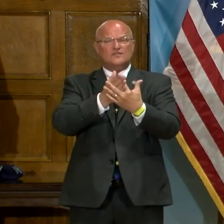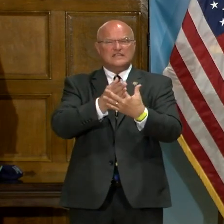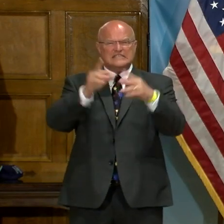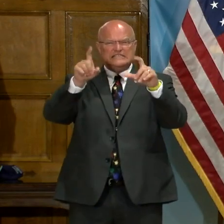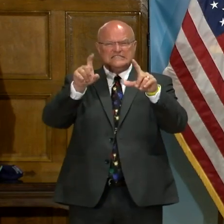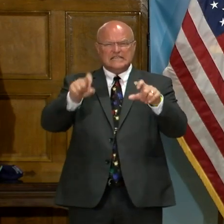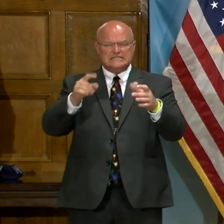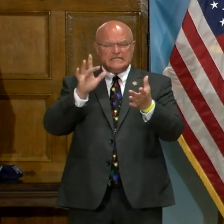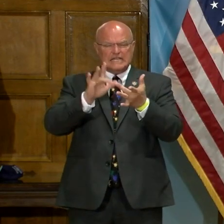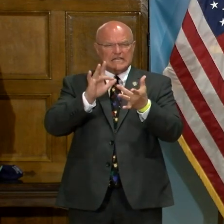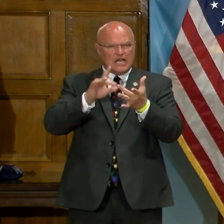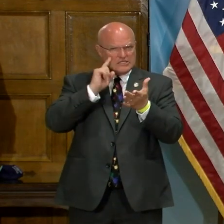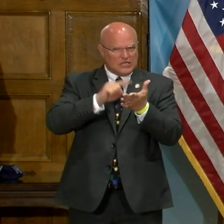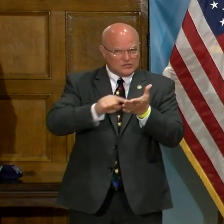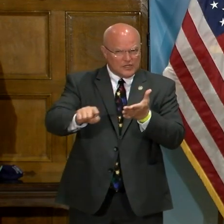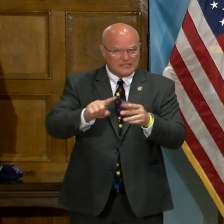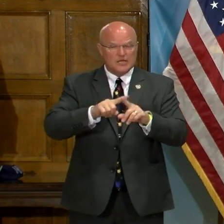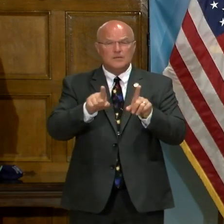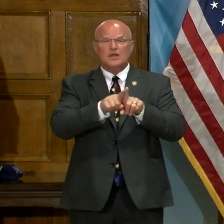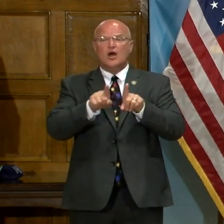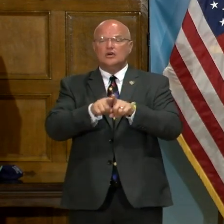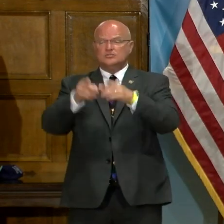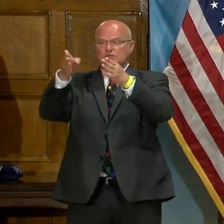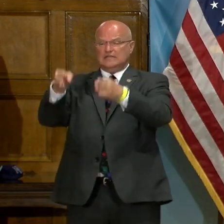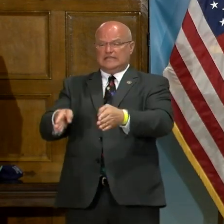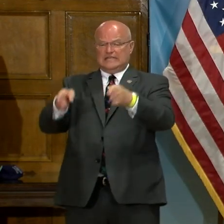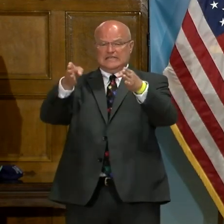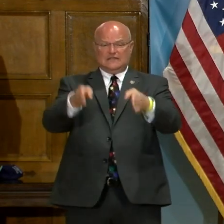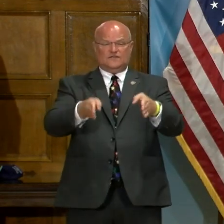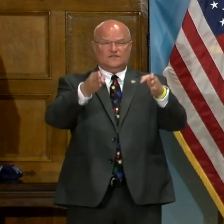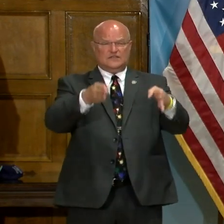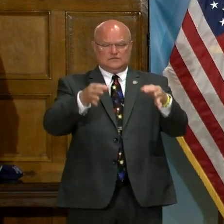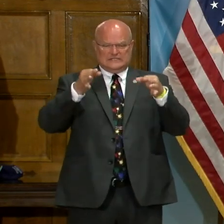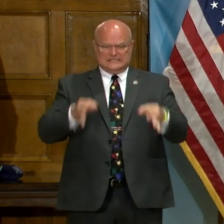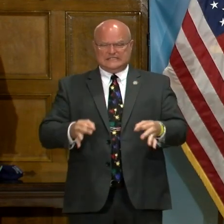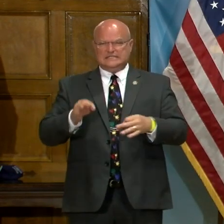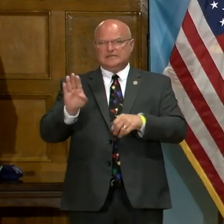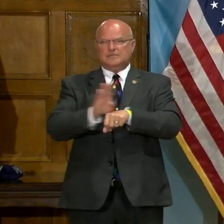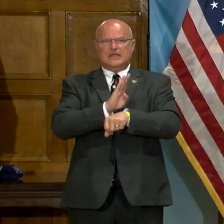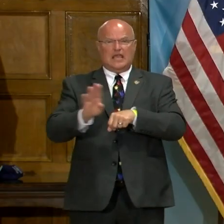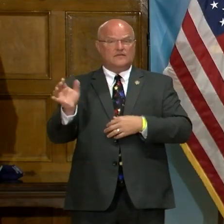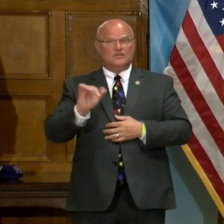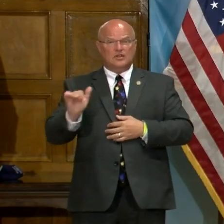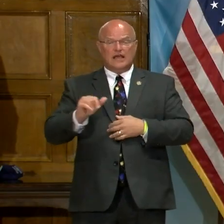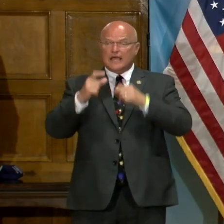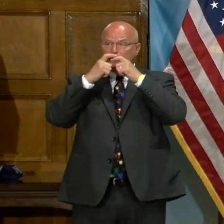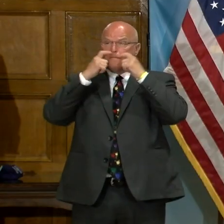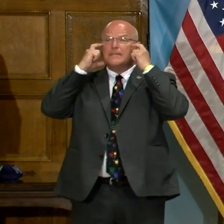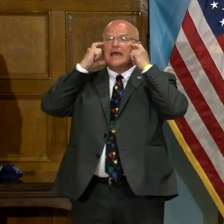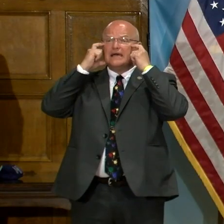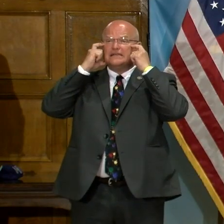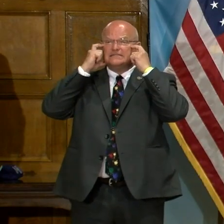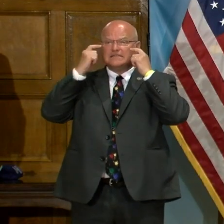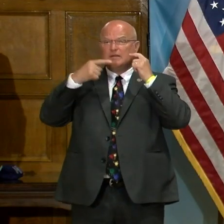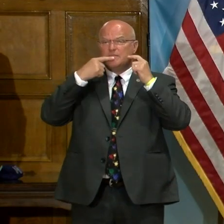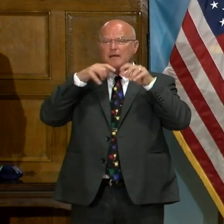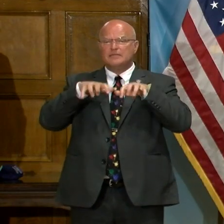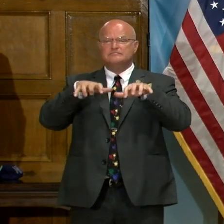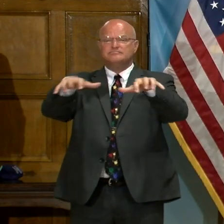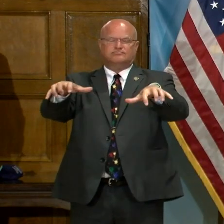and contact tracing, but also the individual decisions, behaviors like wearing masks in